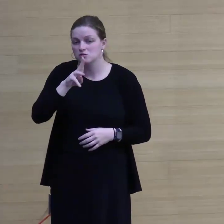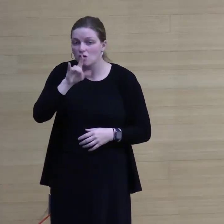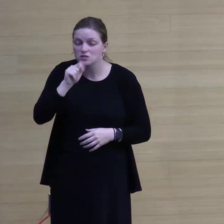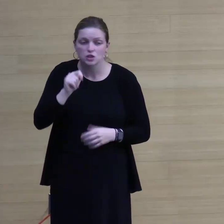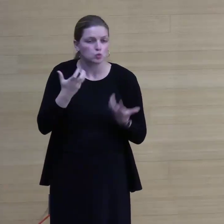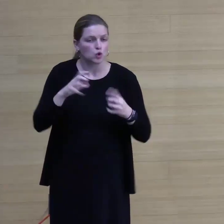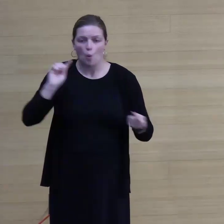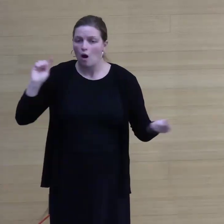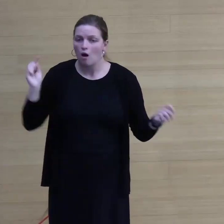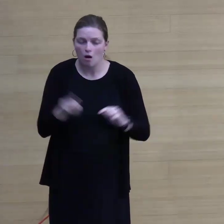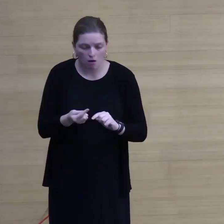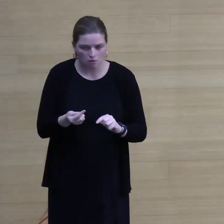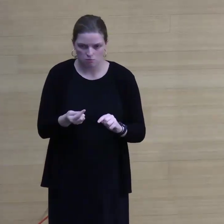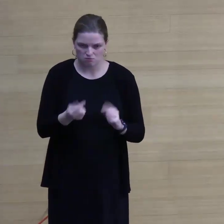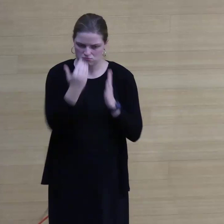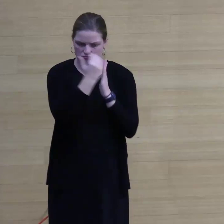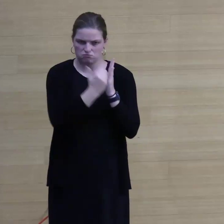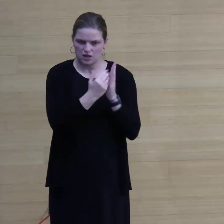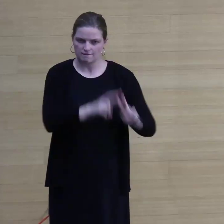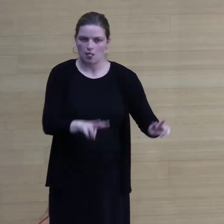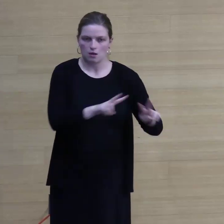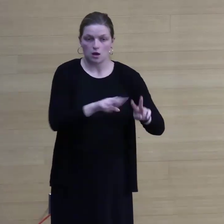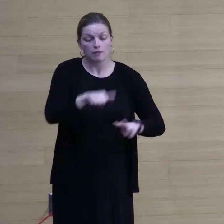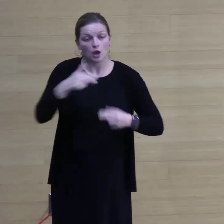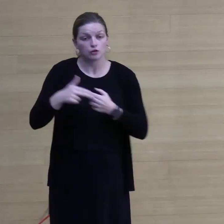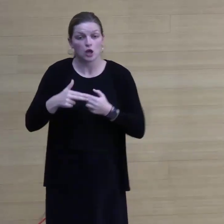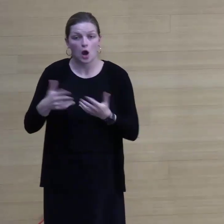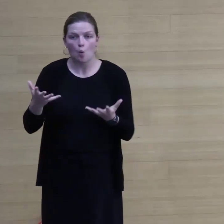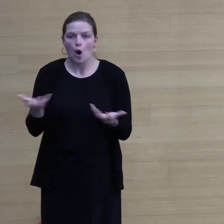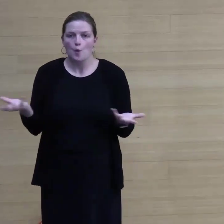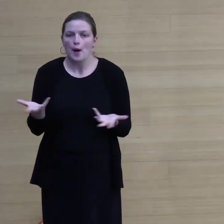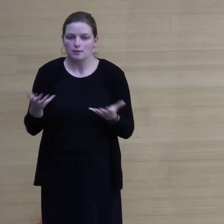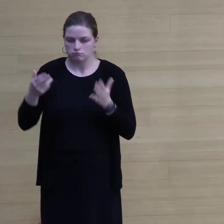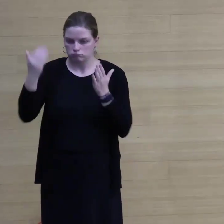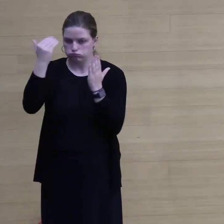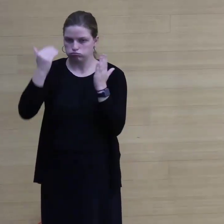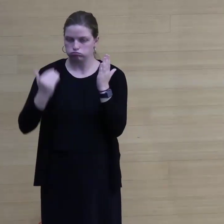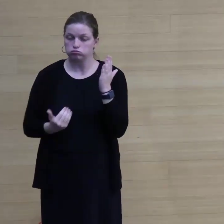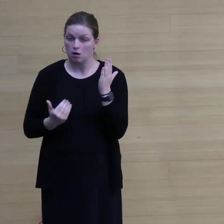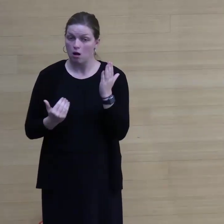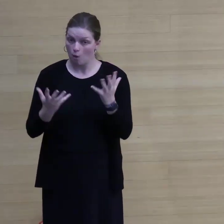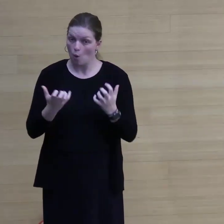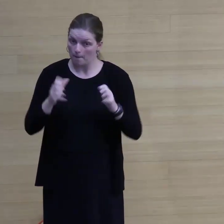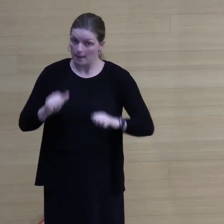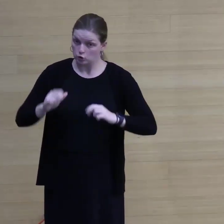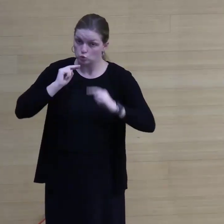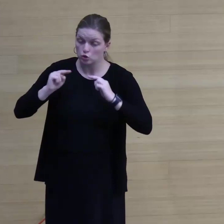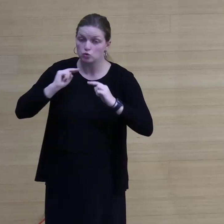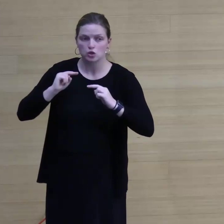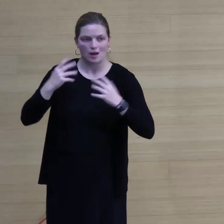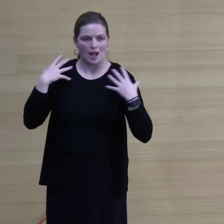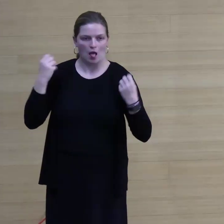are very valid. And on the other slide is, what do you want? Do you want them to be able to negotiate